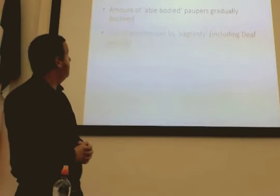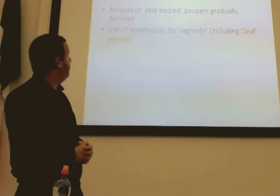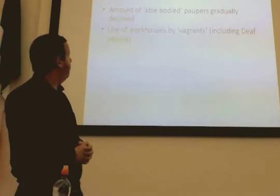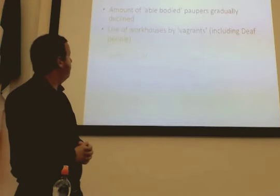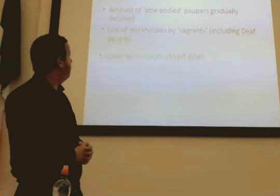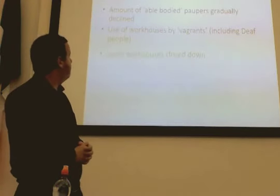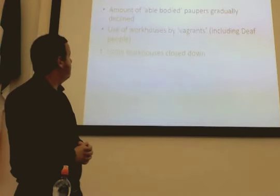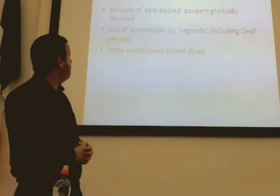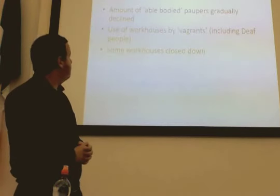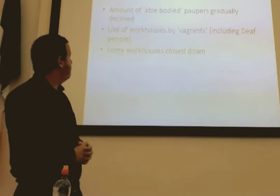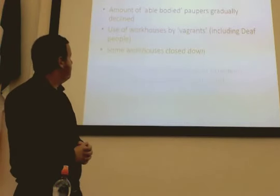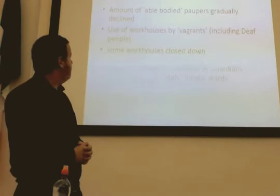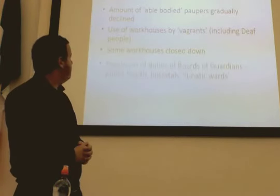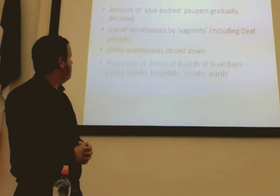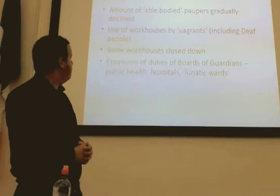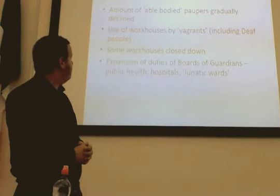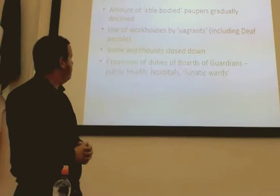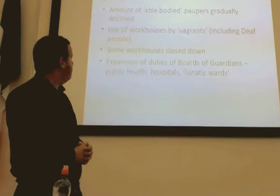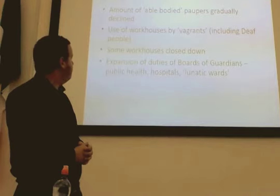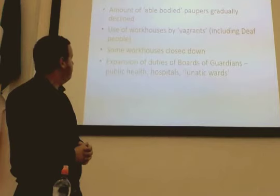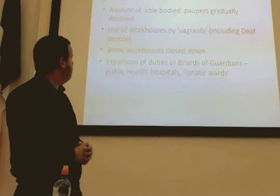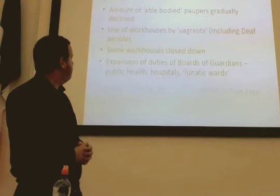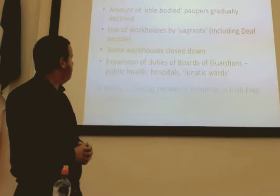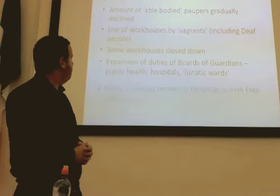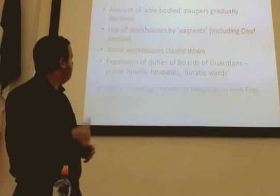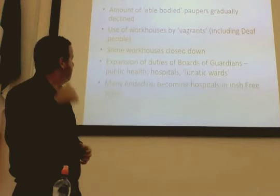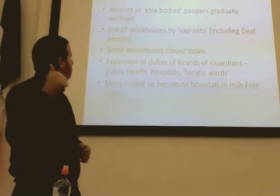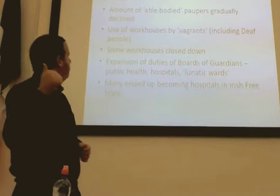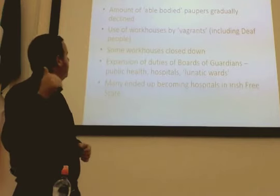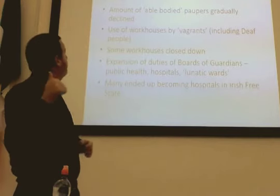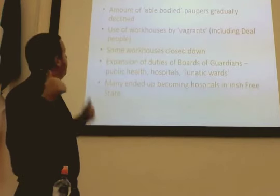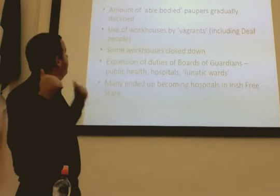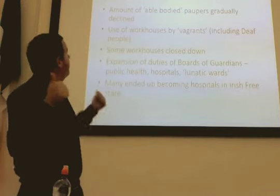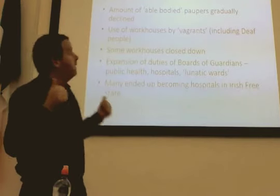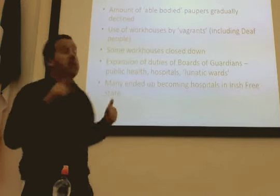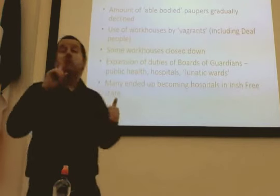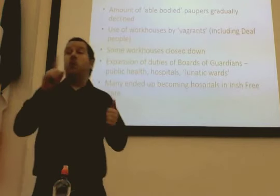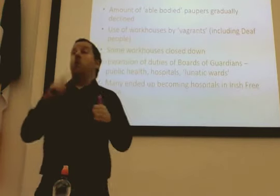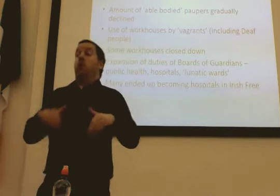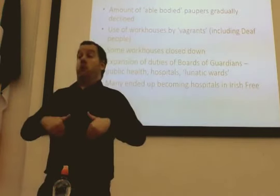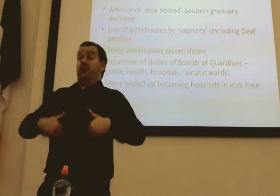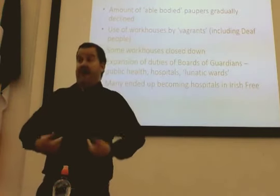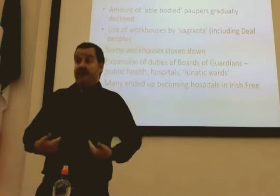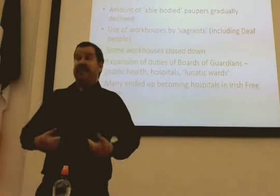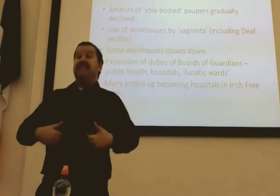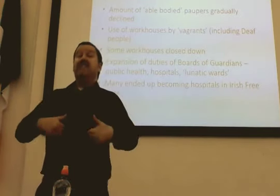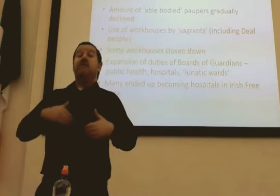when the conditions were so bad and people still didn't want to avail of these services in the workhouse.